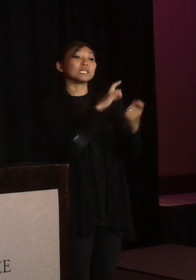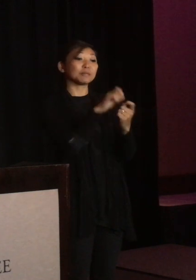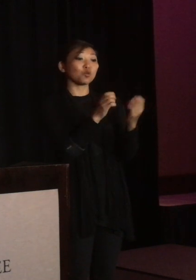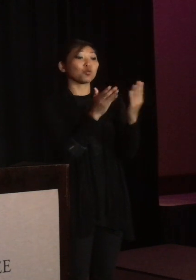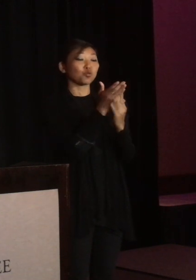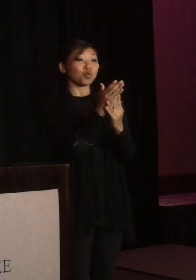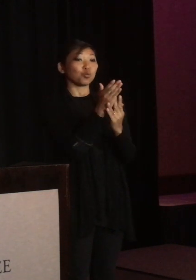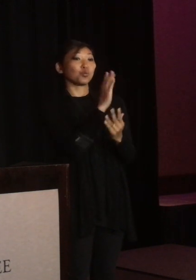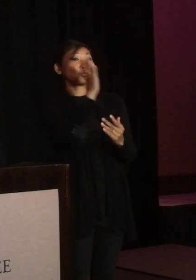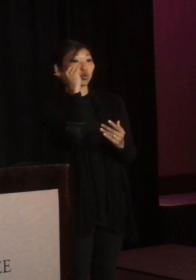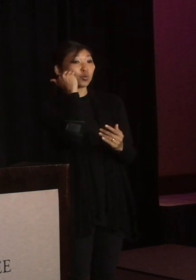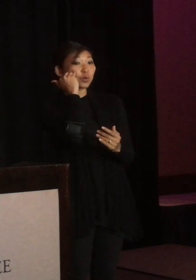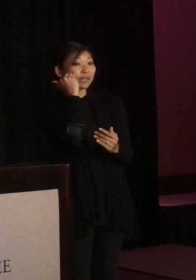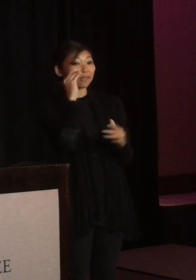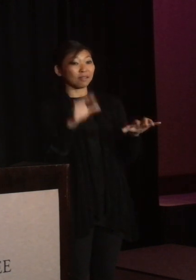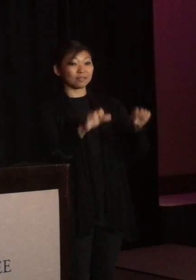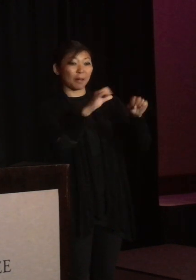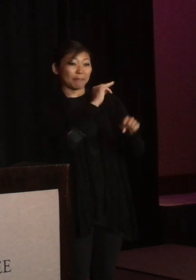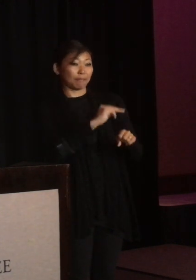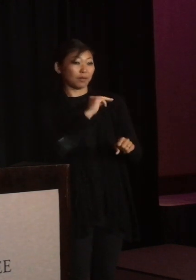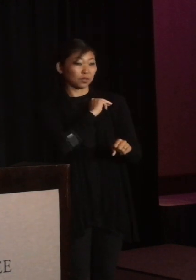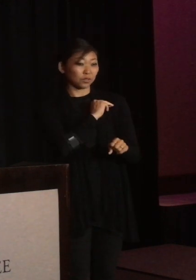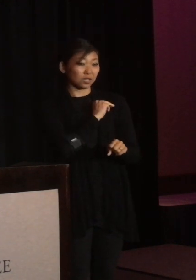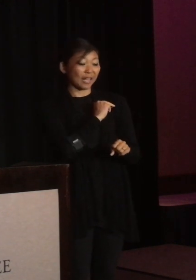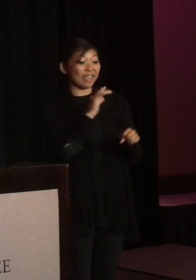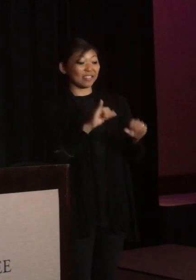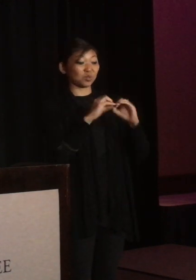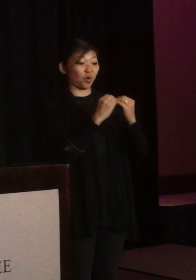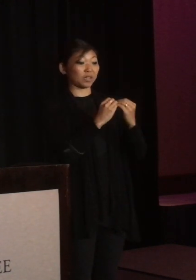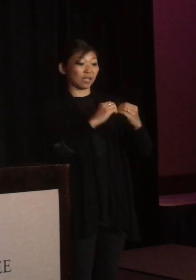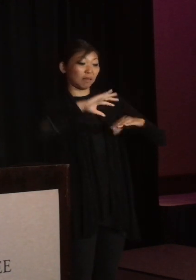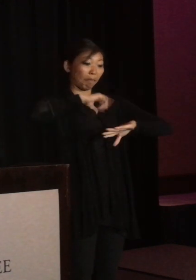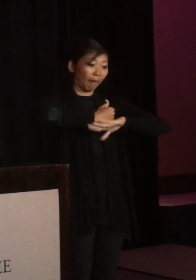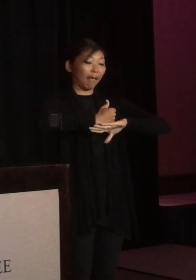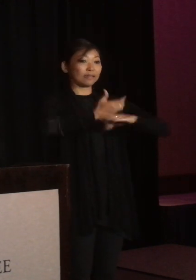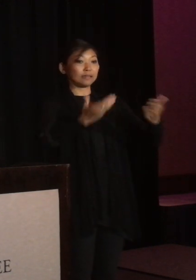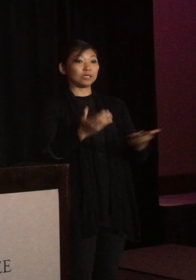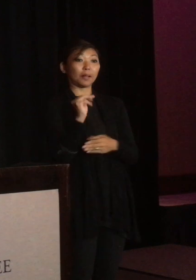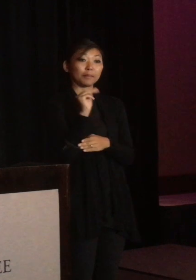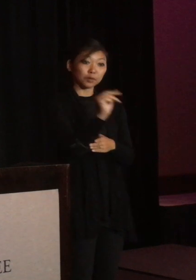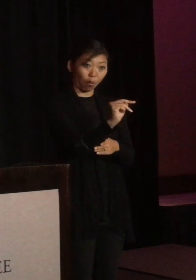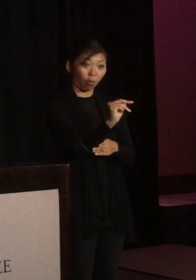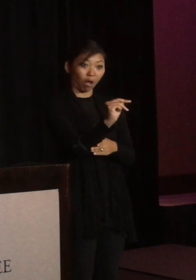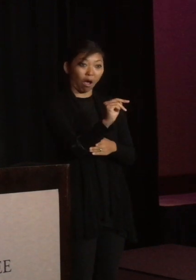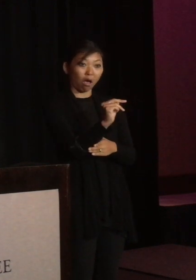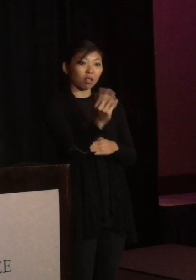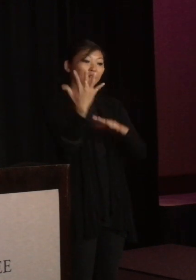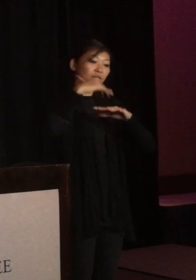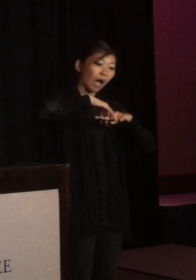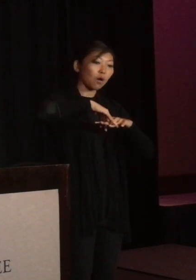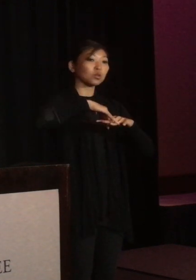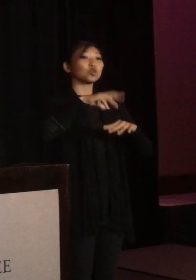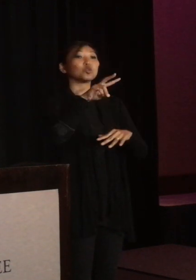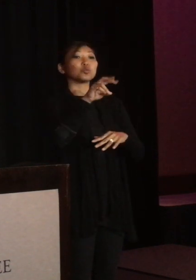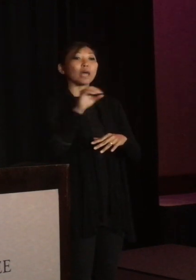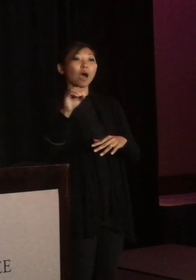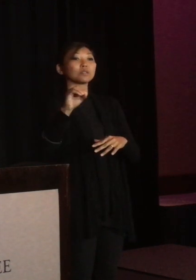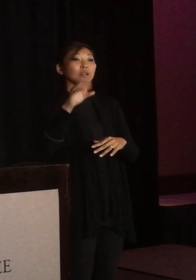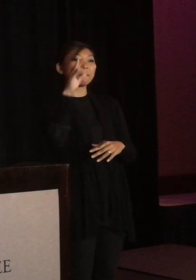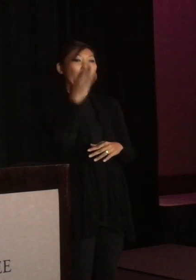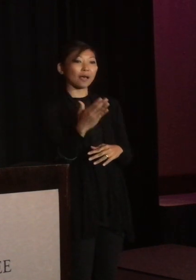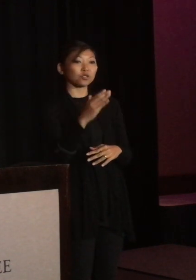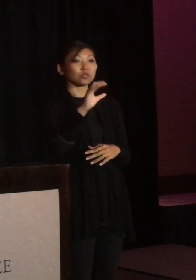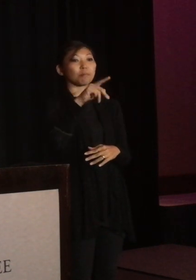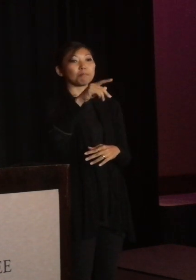Korean Adoptees Ministry Center. It's an organization based here in Minnesota, founded in 2000 by Pastor Sung-Chul